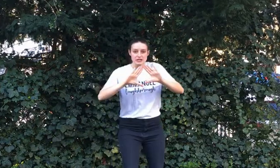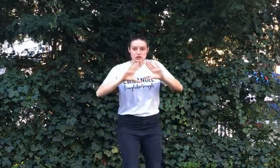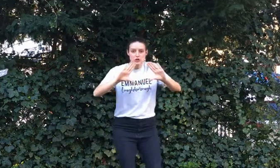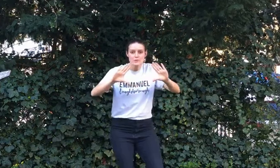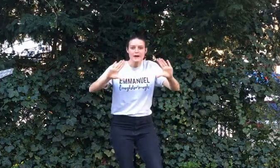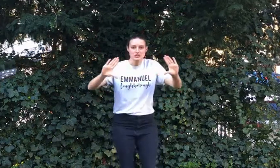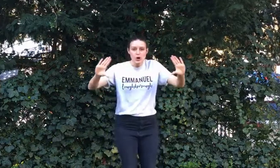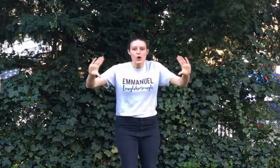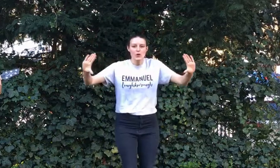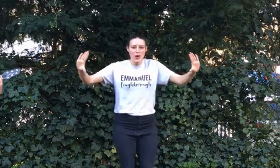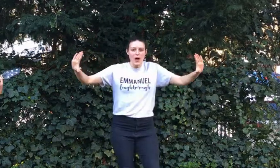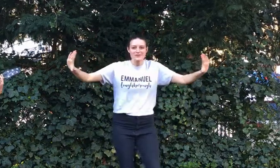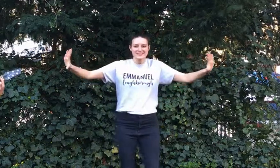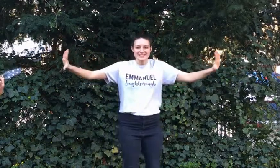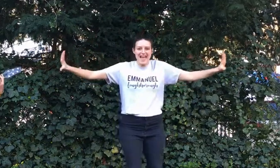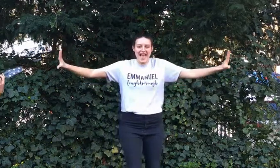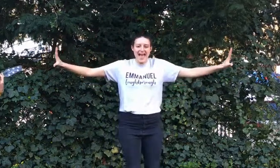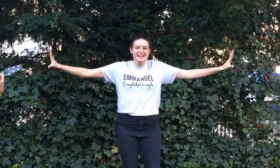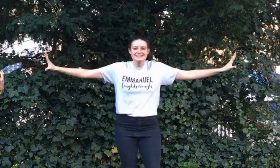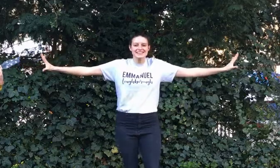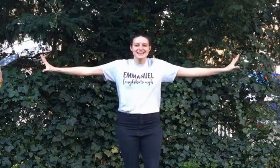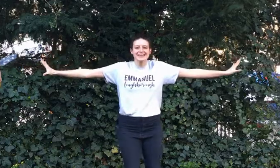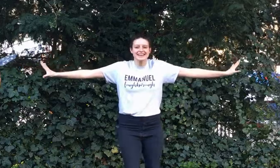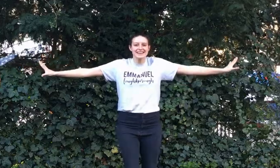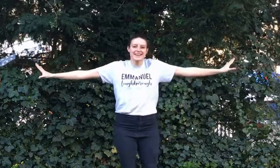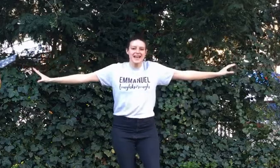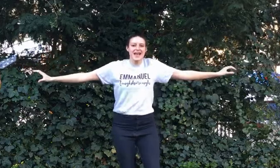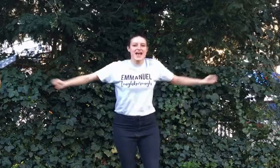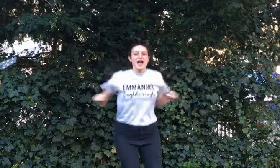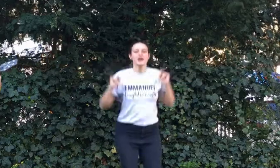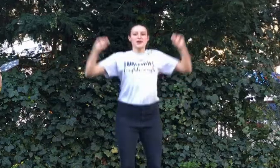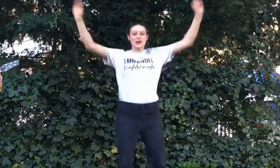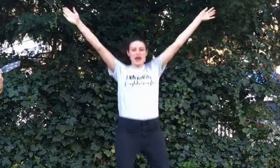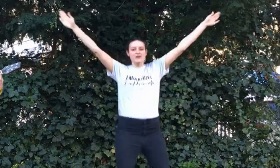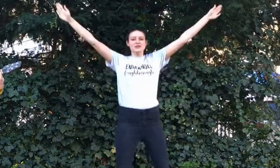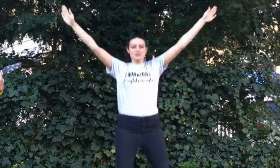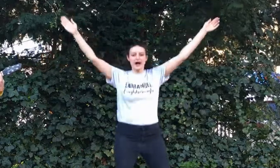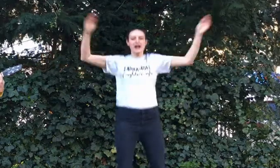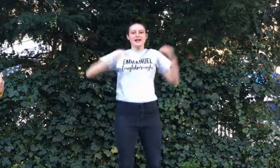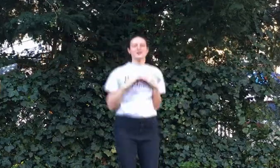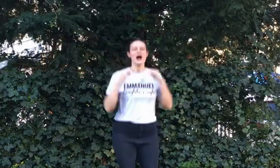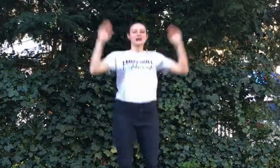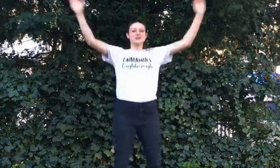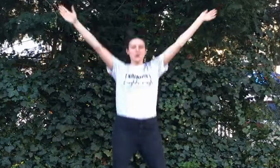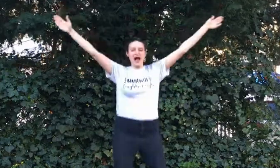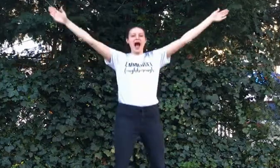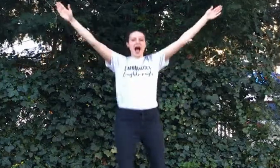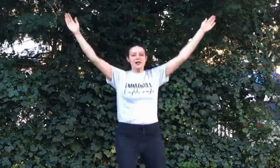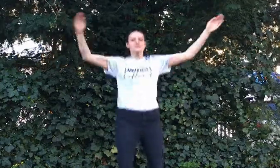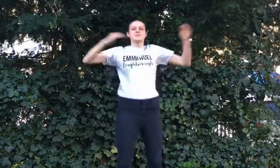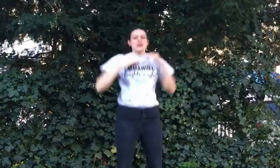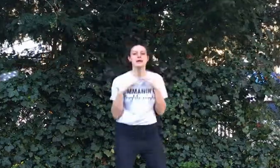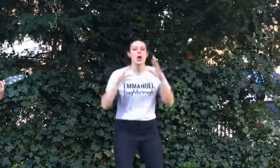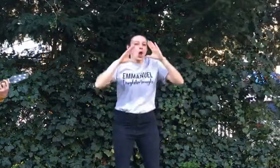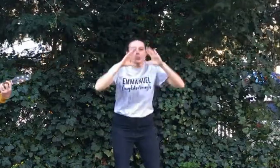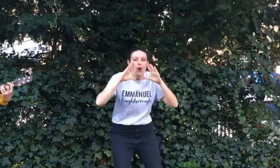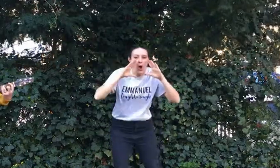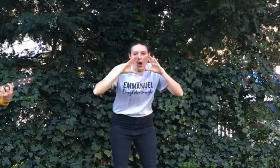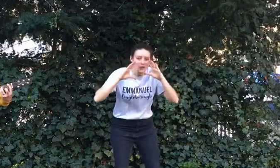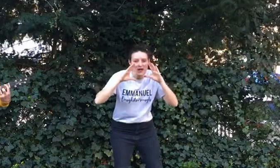speaking to my soul of its destiny. Your love is wild, God, it's wild for me. Oh,